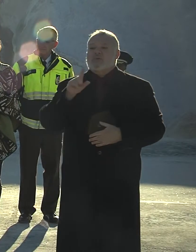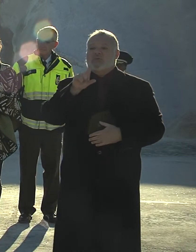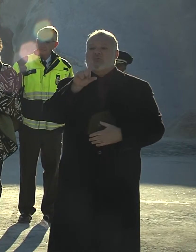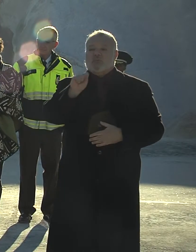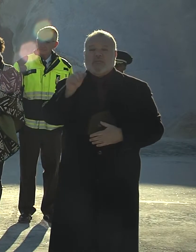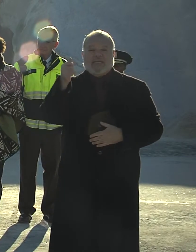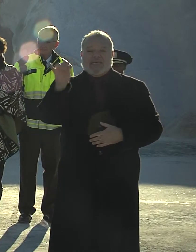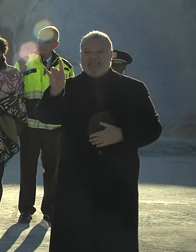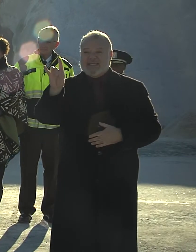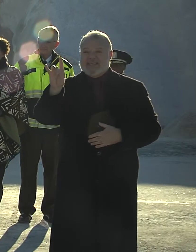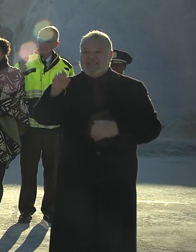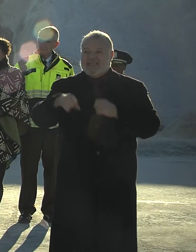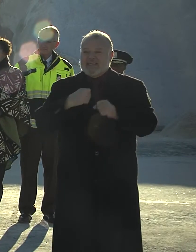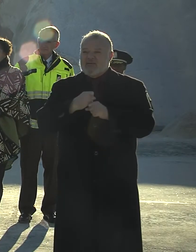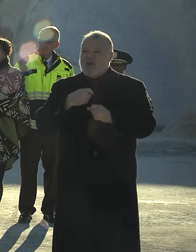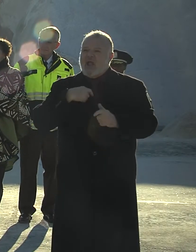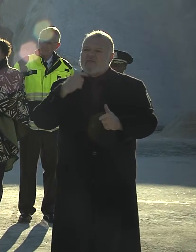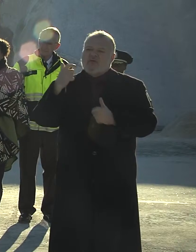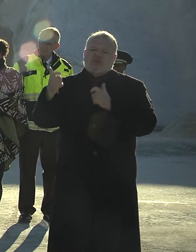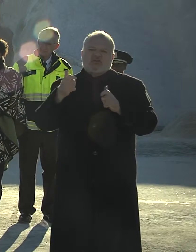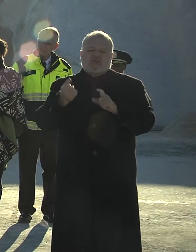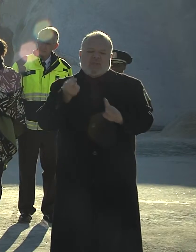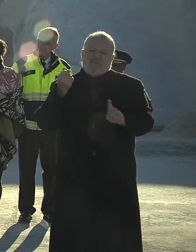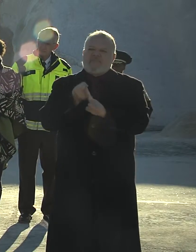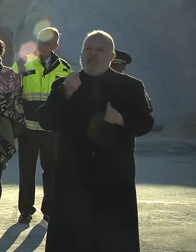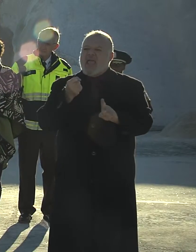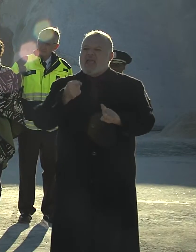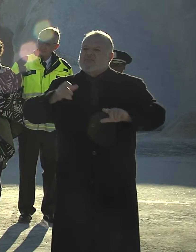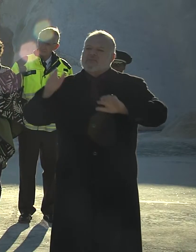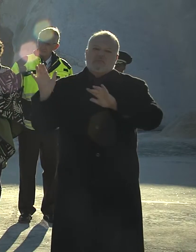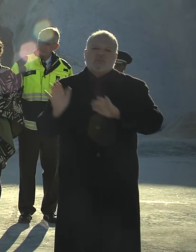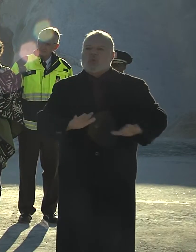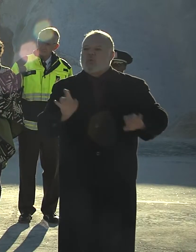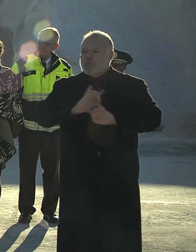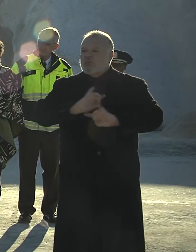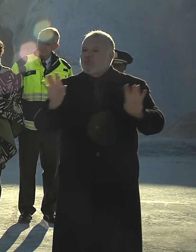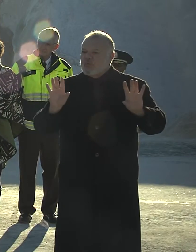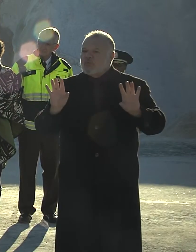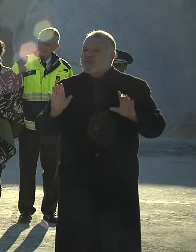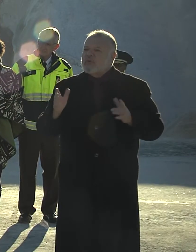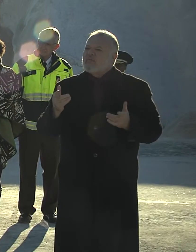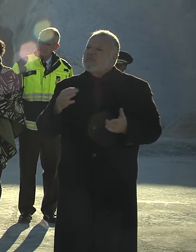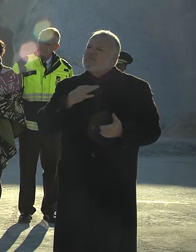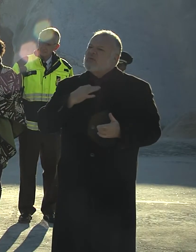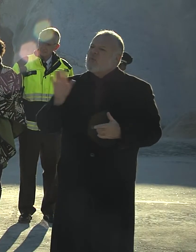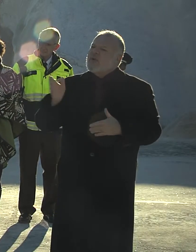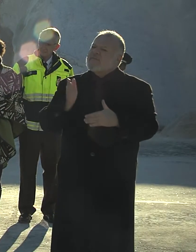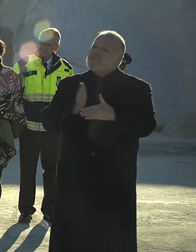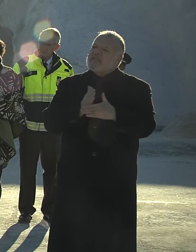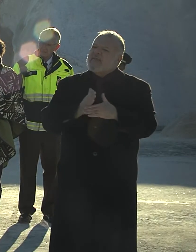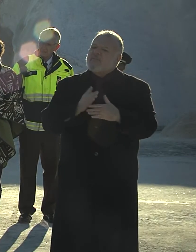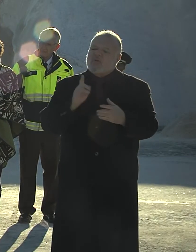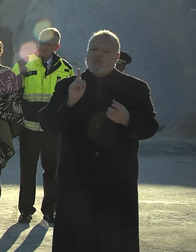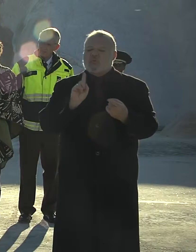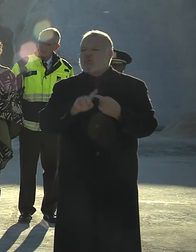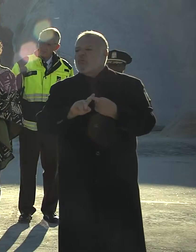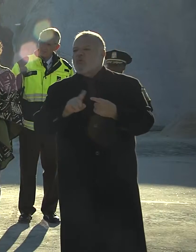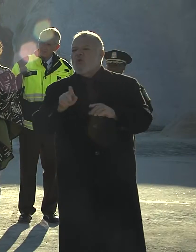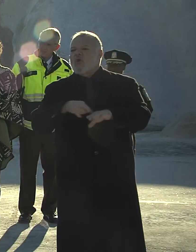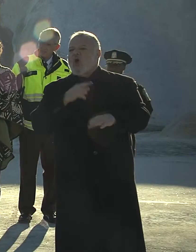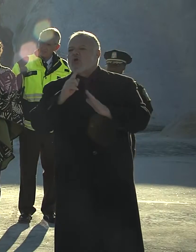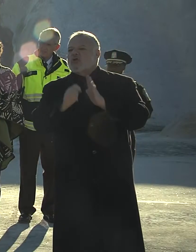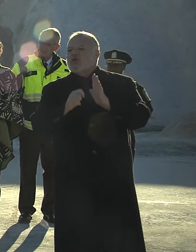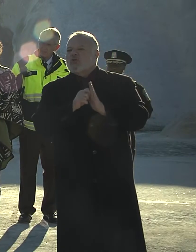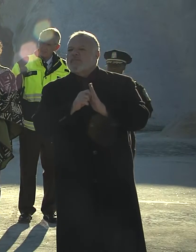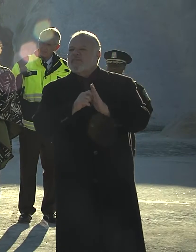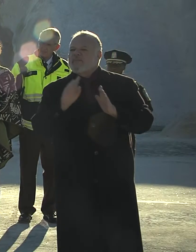that caused record storm surges. What medium to long-term plans do you have as a mayor to protect those